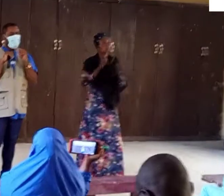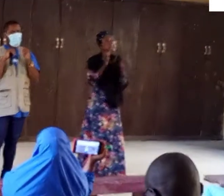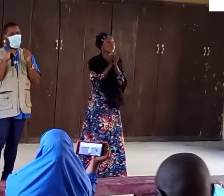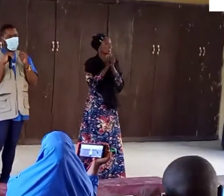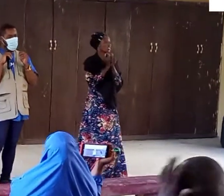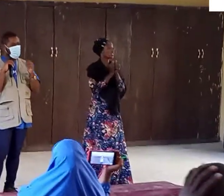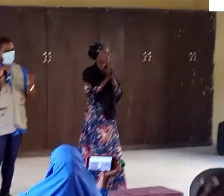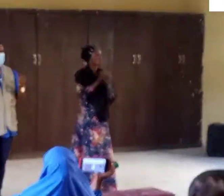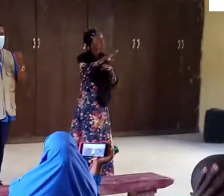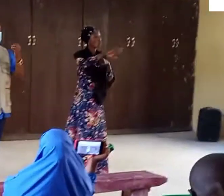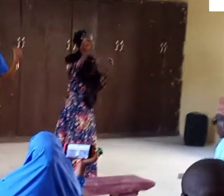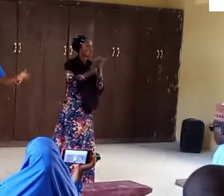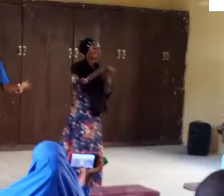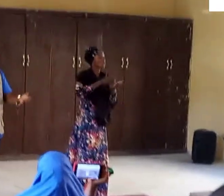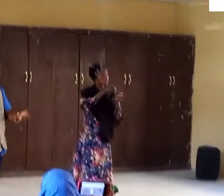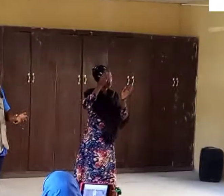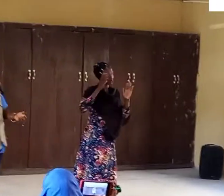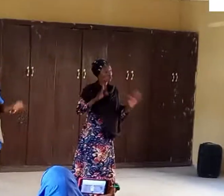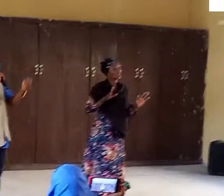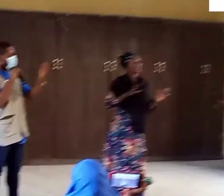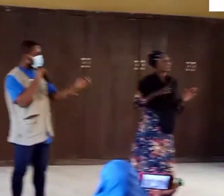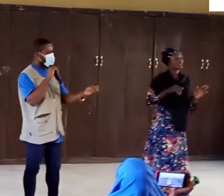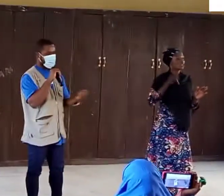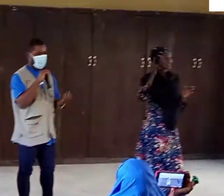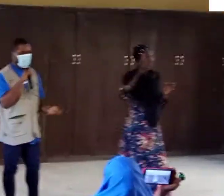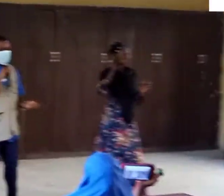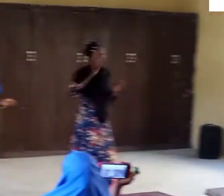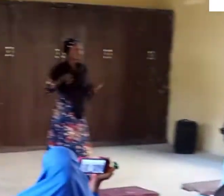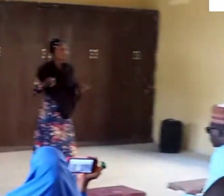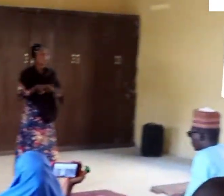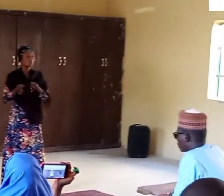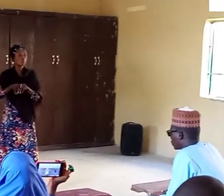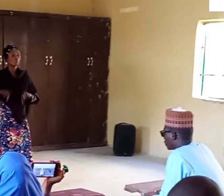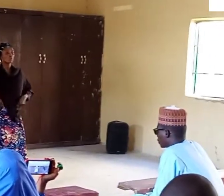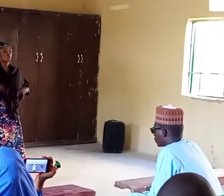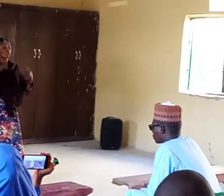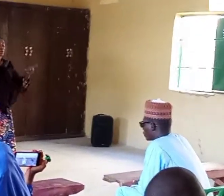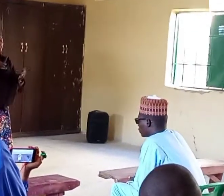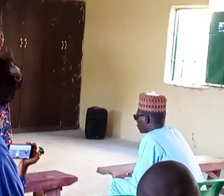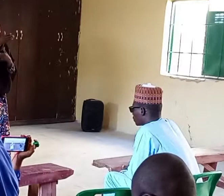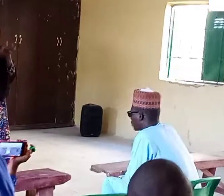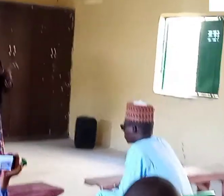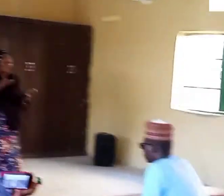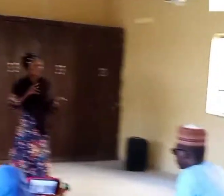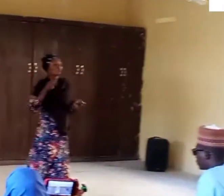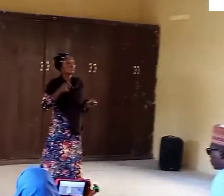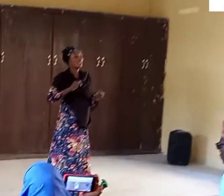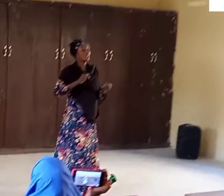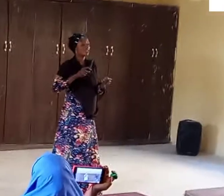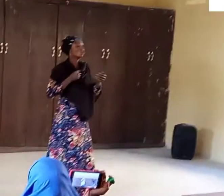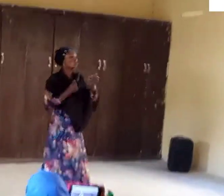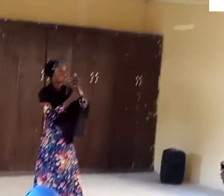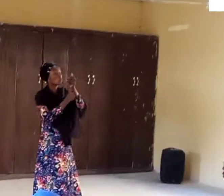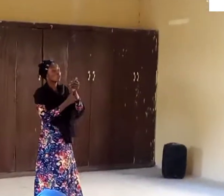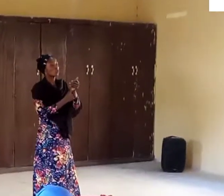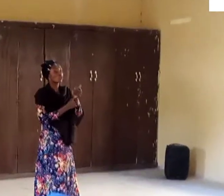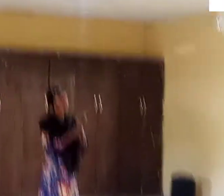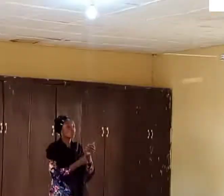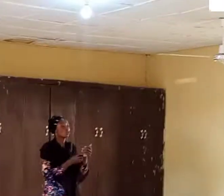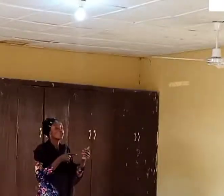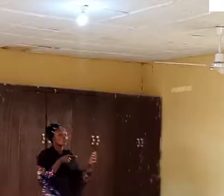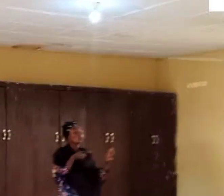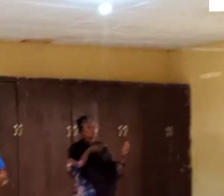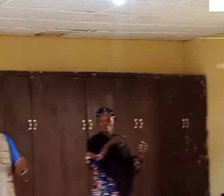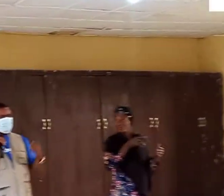around and also provide some of the support. Even during that assessment, we have those that did that of the audiology that came